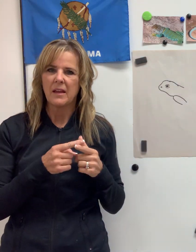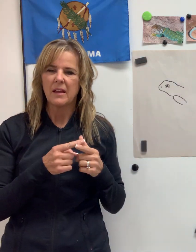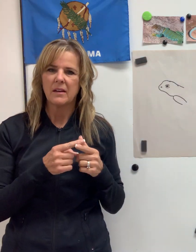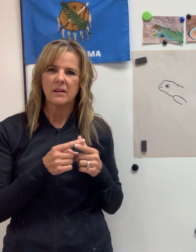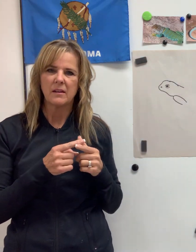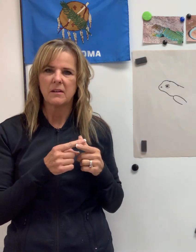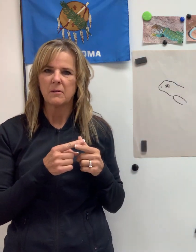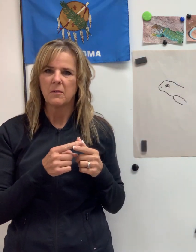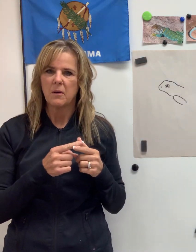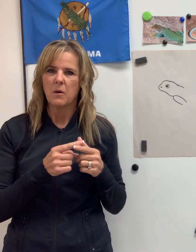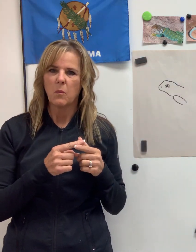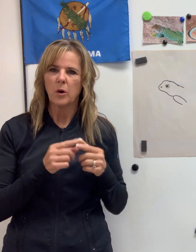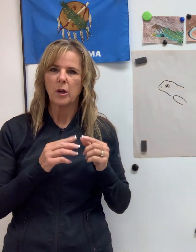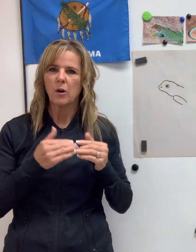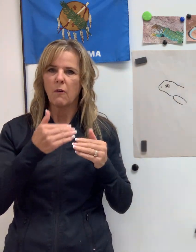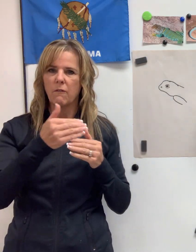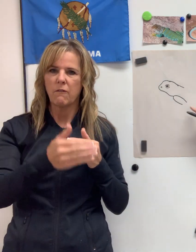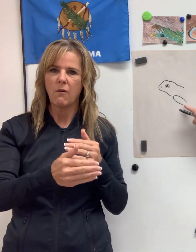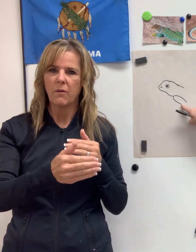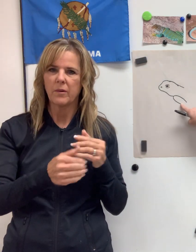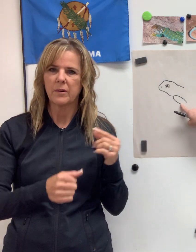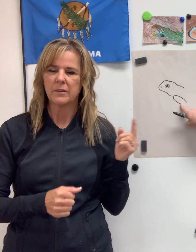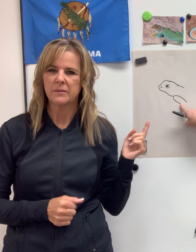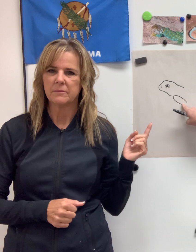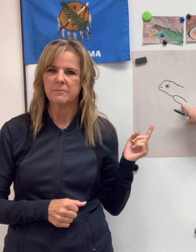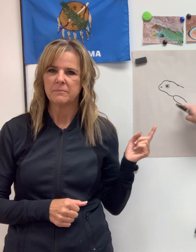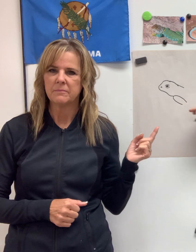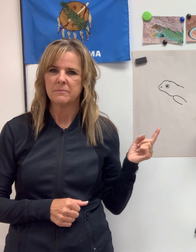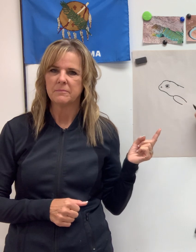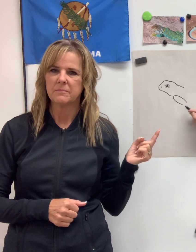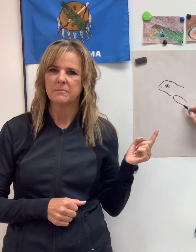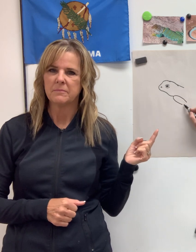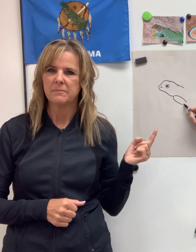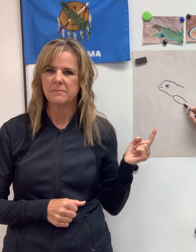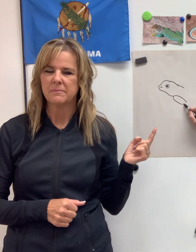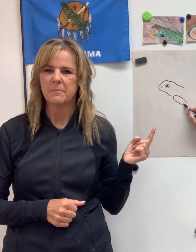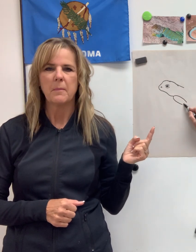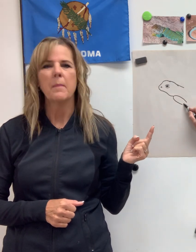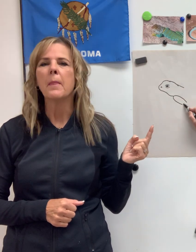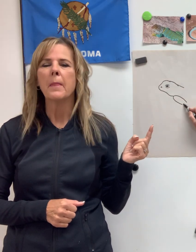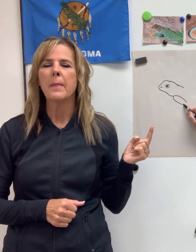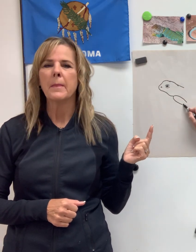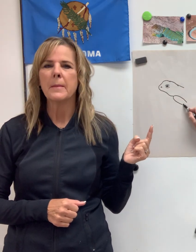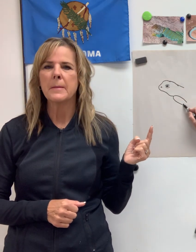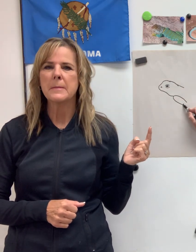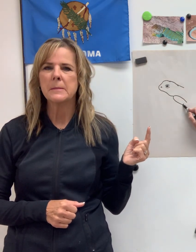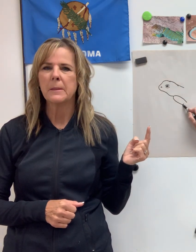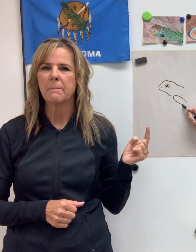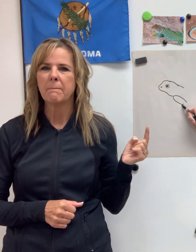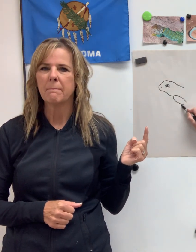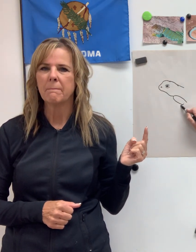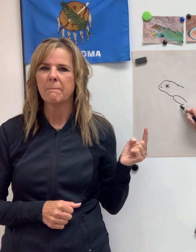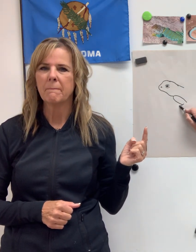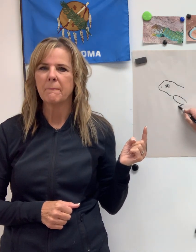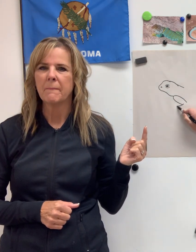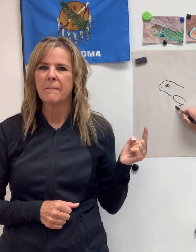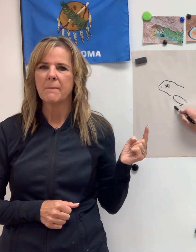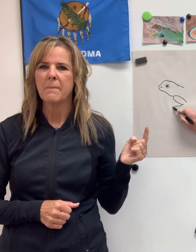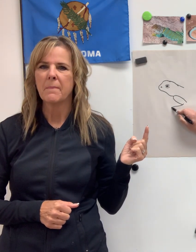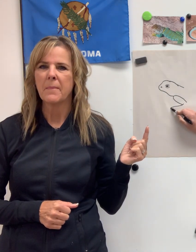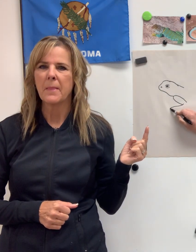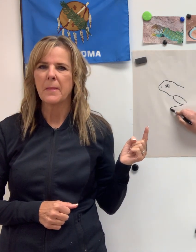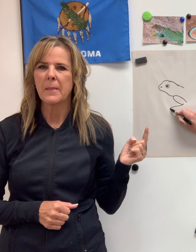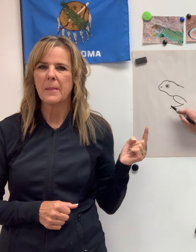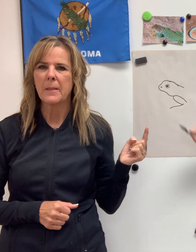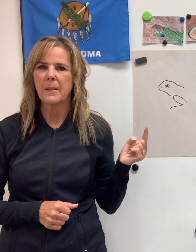slant forward. So, not at the end of this line, but over just a tiny ways, I'm gonna make another line that kind